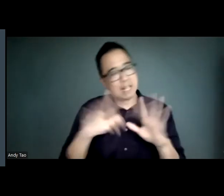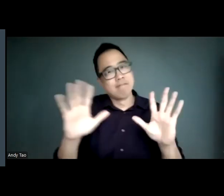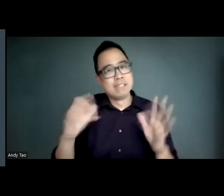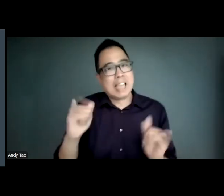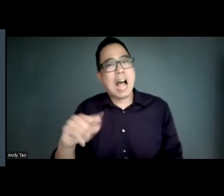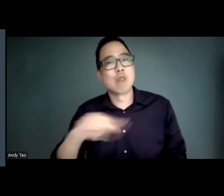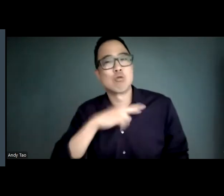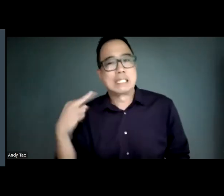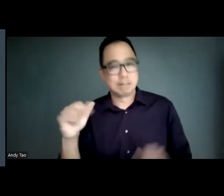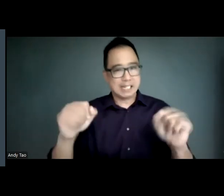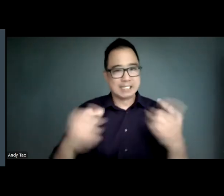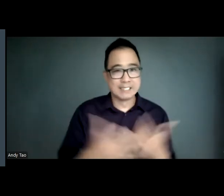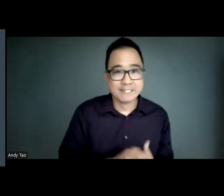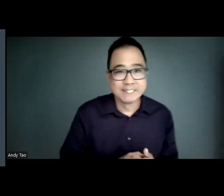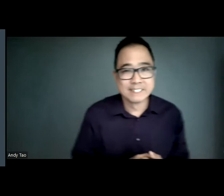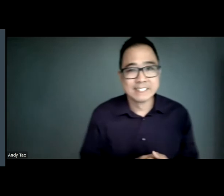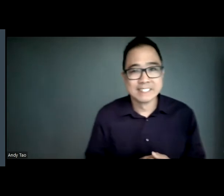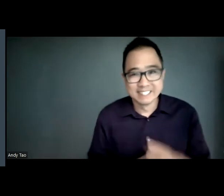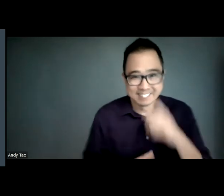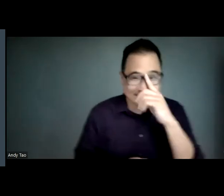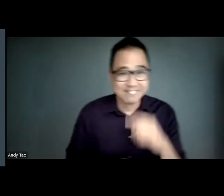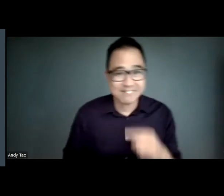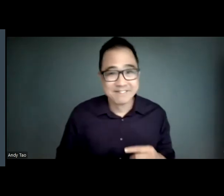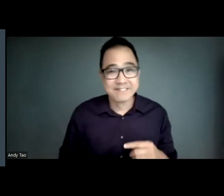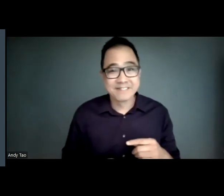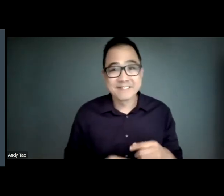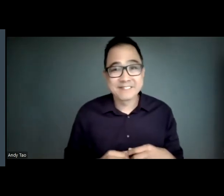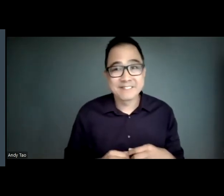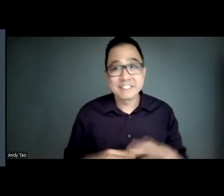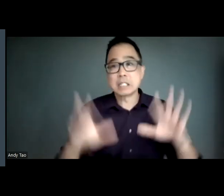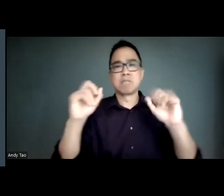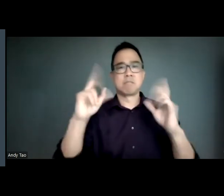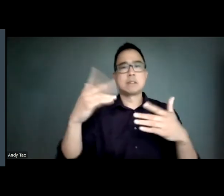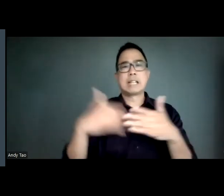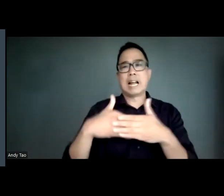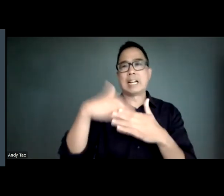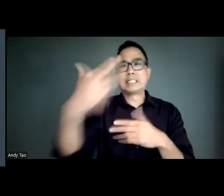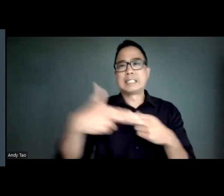always. COVID can be transmitted outdoors. That's always a risk.